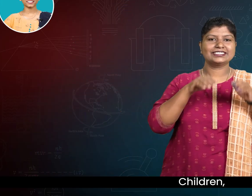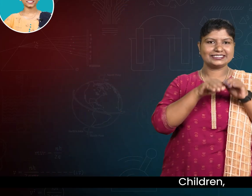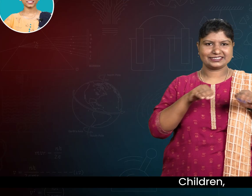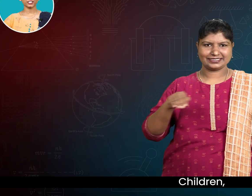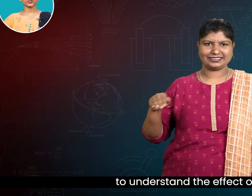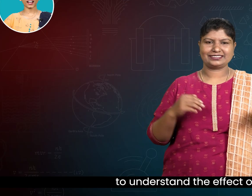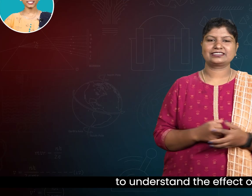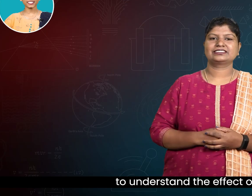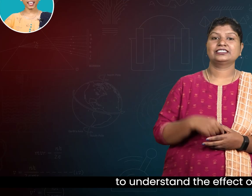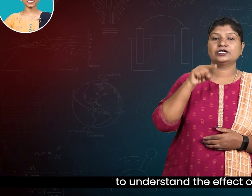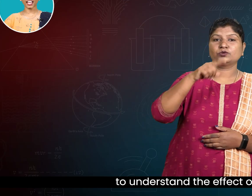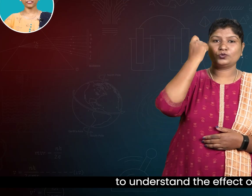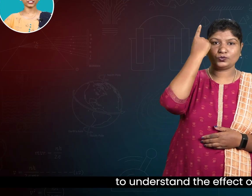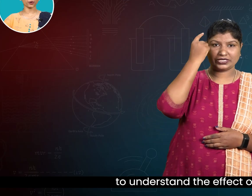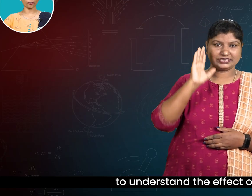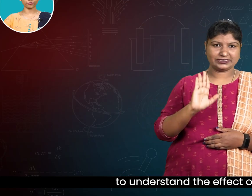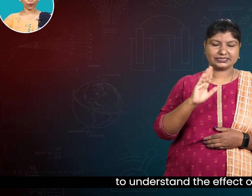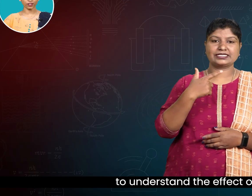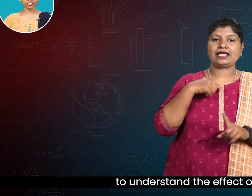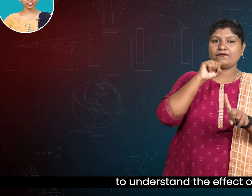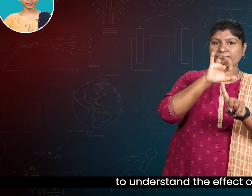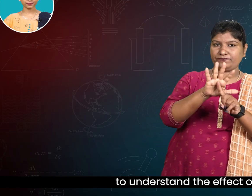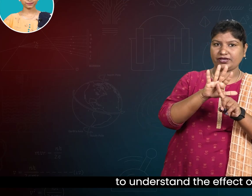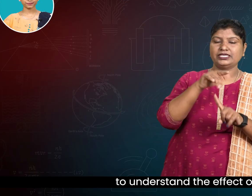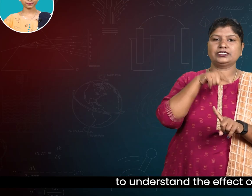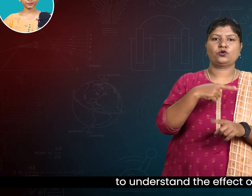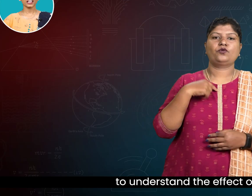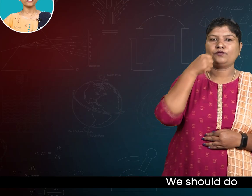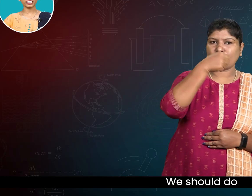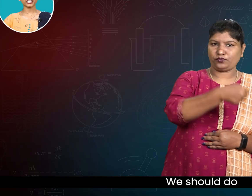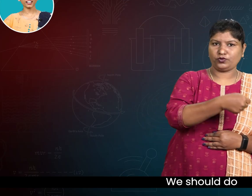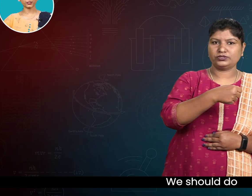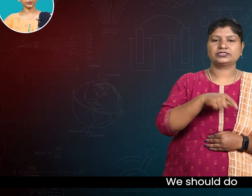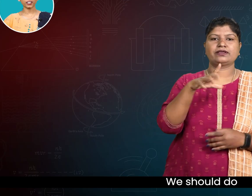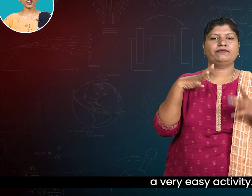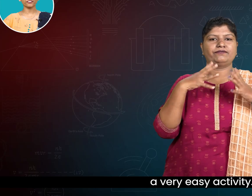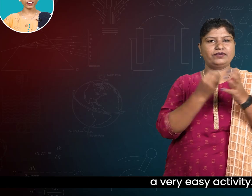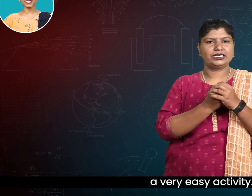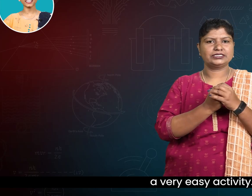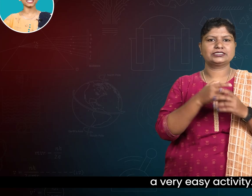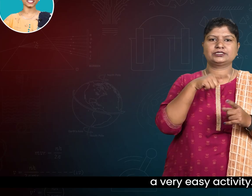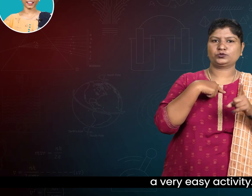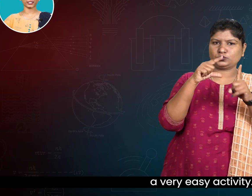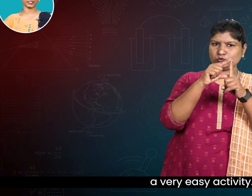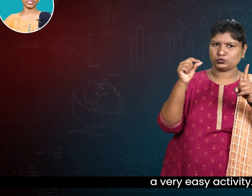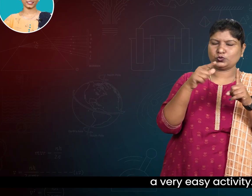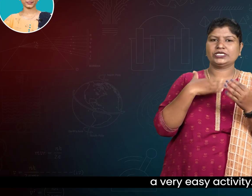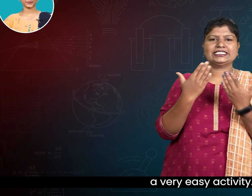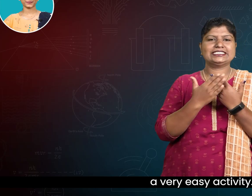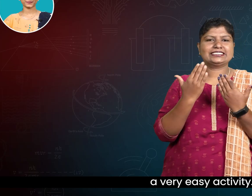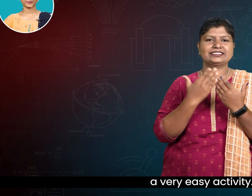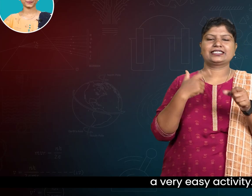Children, to understand the effect of force, we shall do a very easy